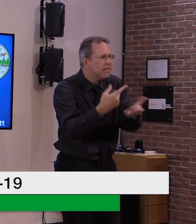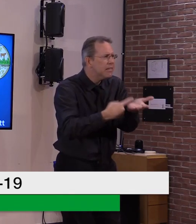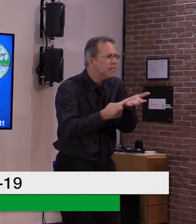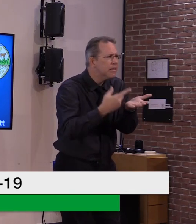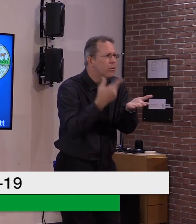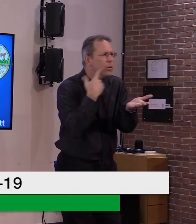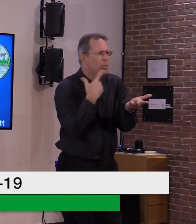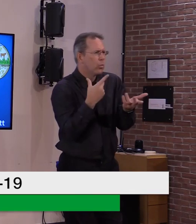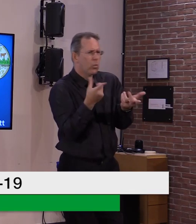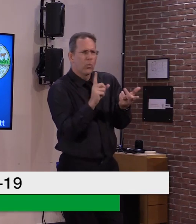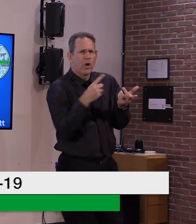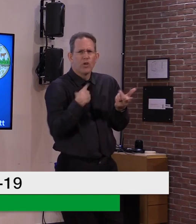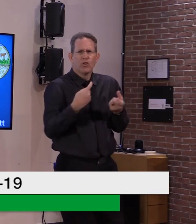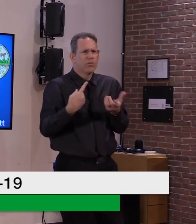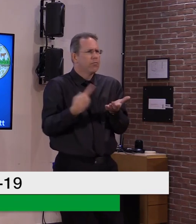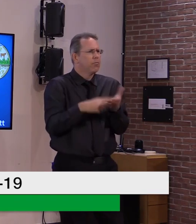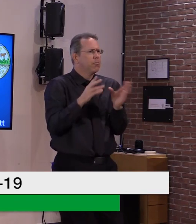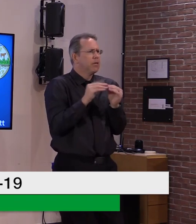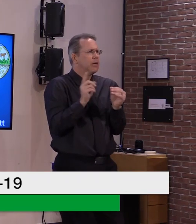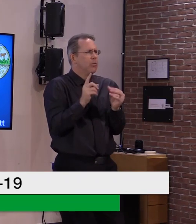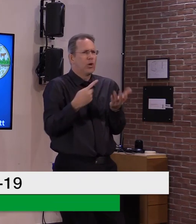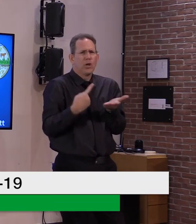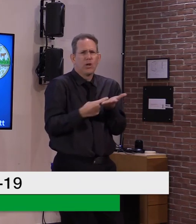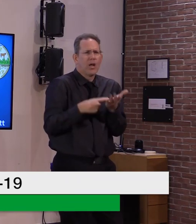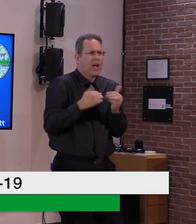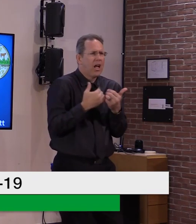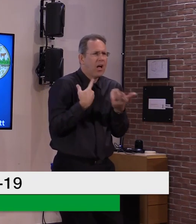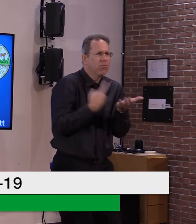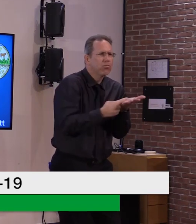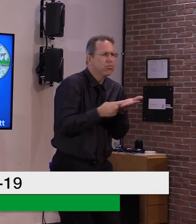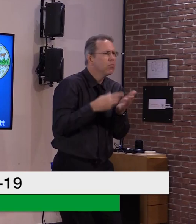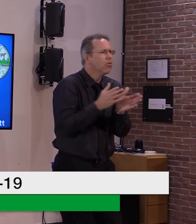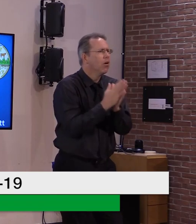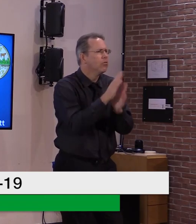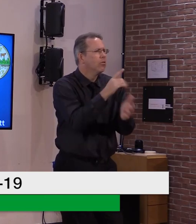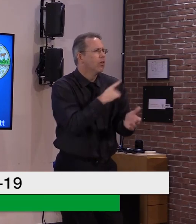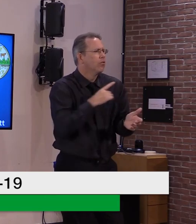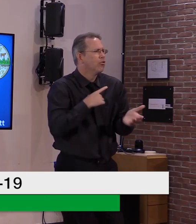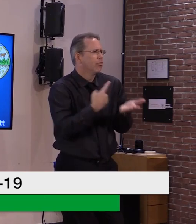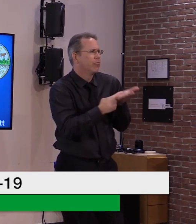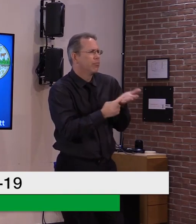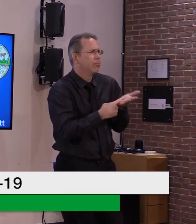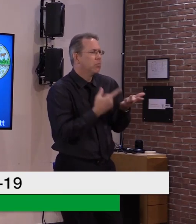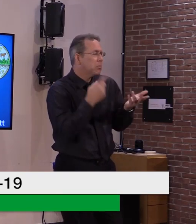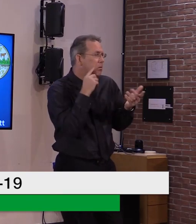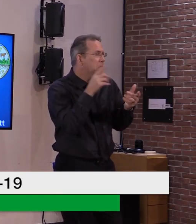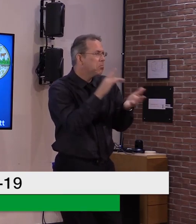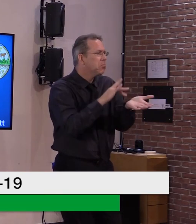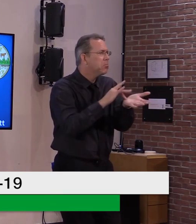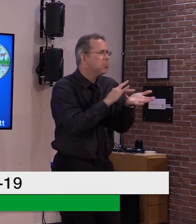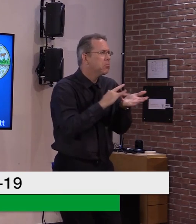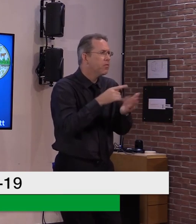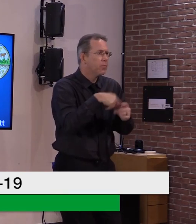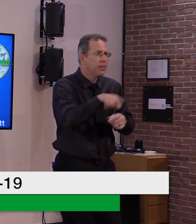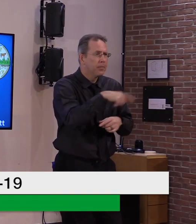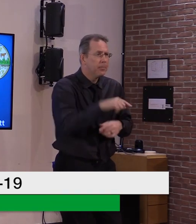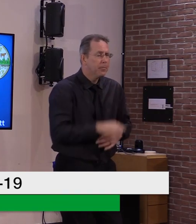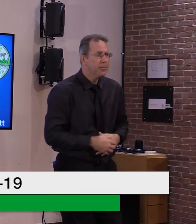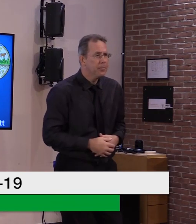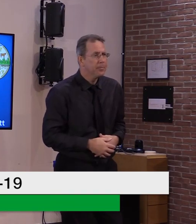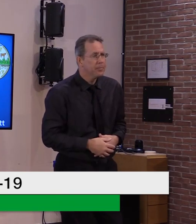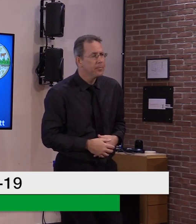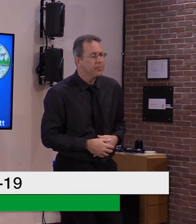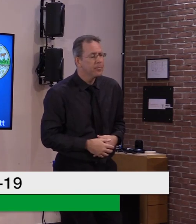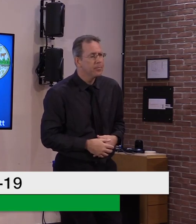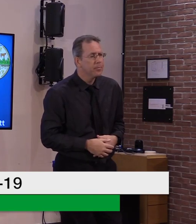we can address them uh when the legislature comes back into session yeah the general state for this came from a while it